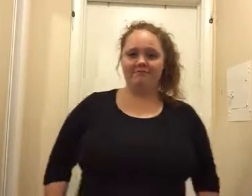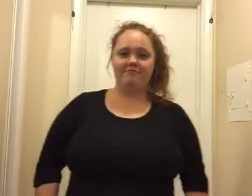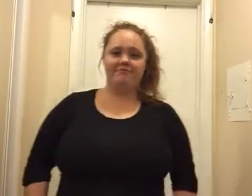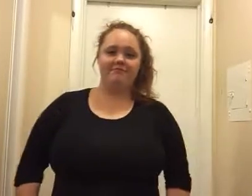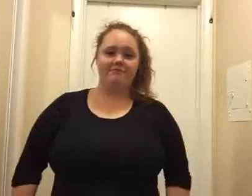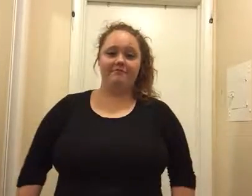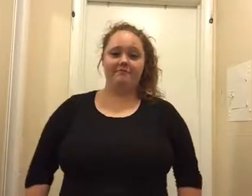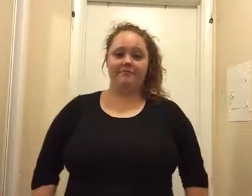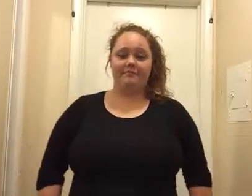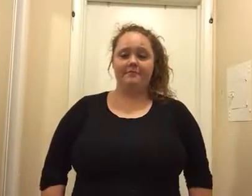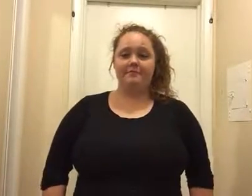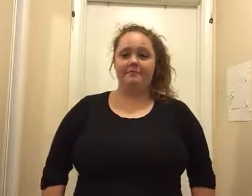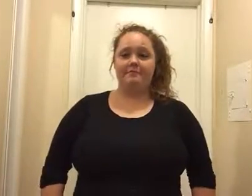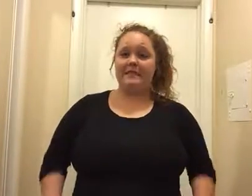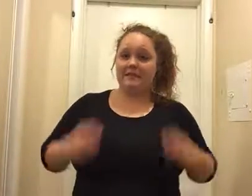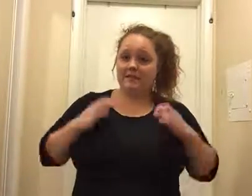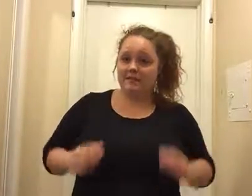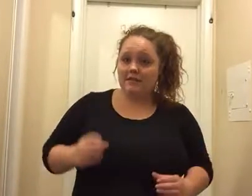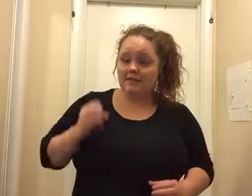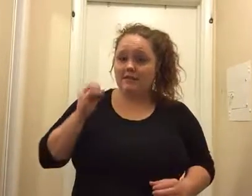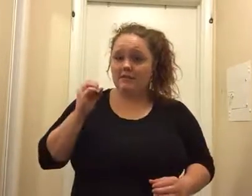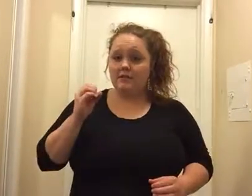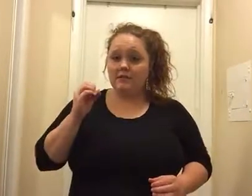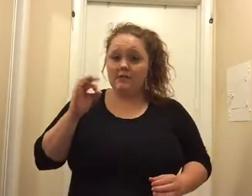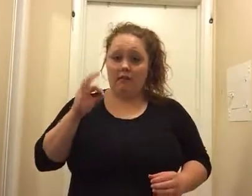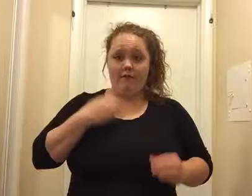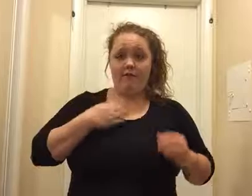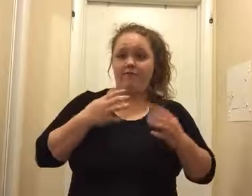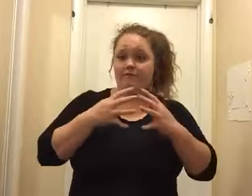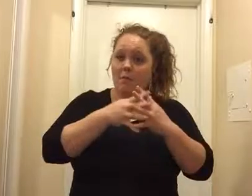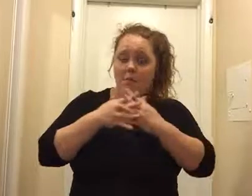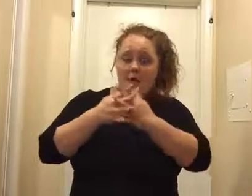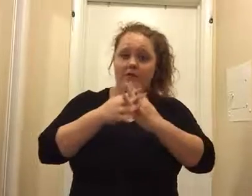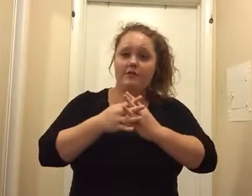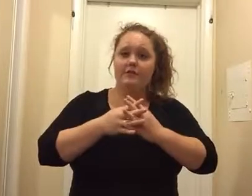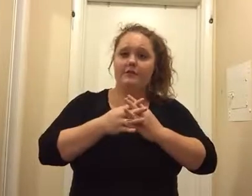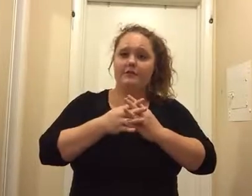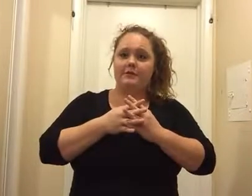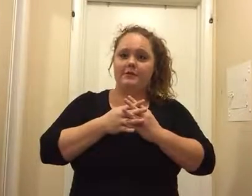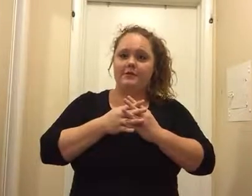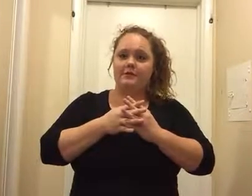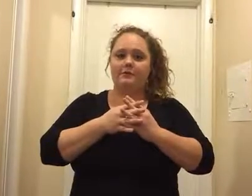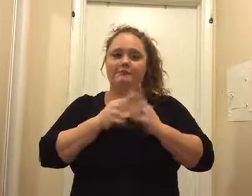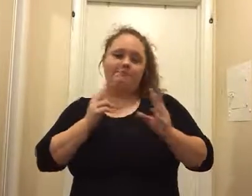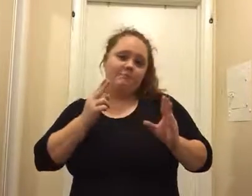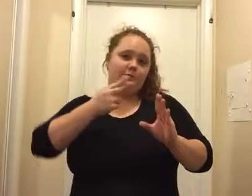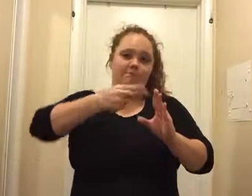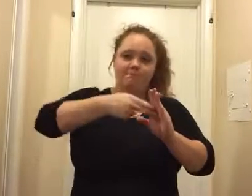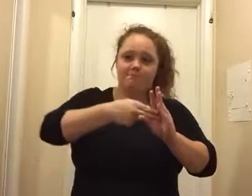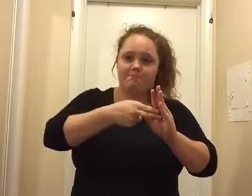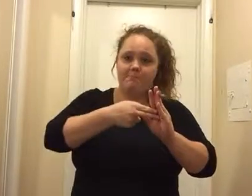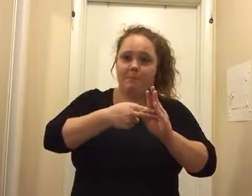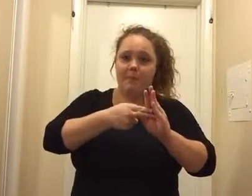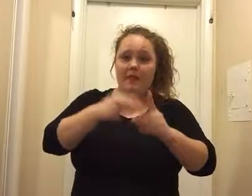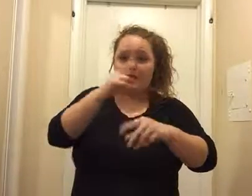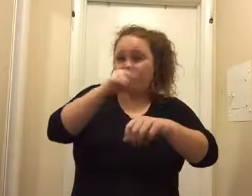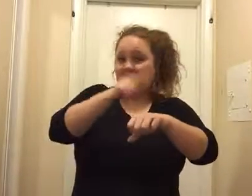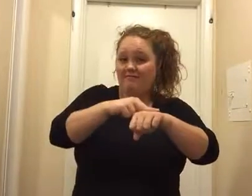We, the citizens of America, are now joined in a great national effort to rebuild